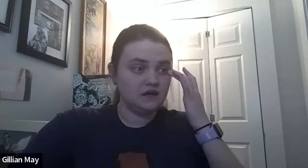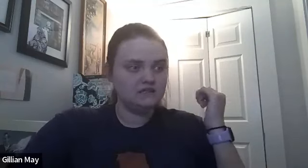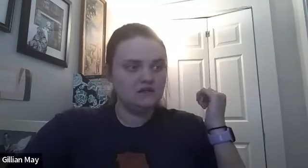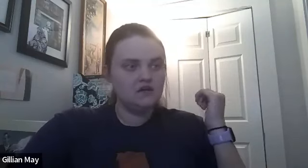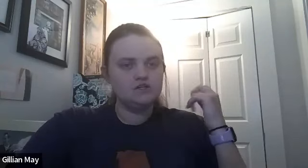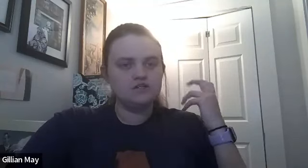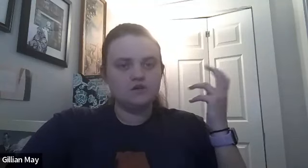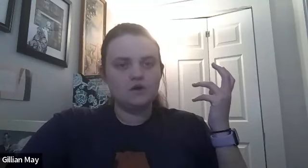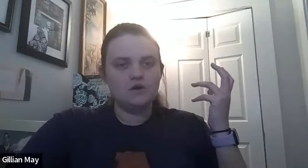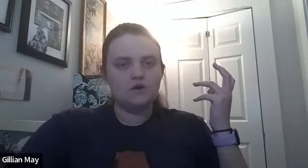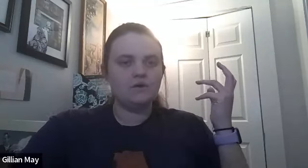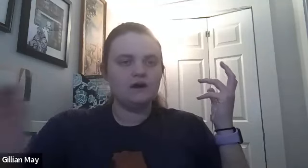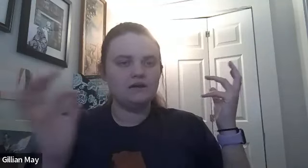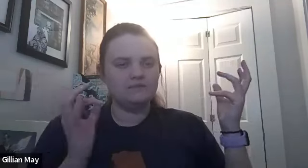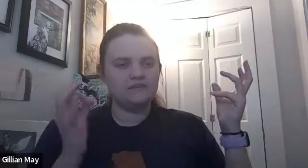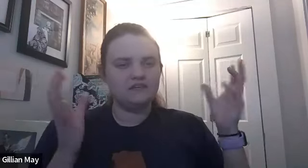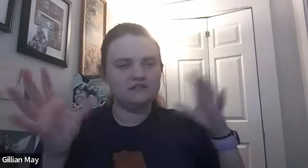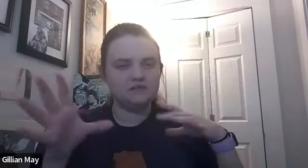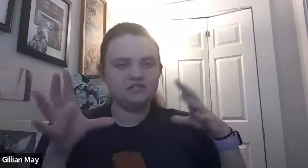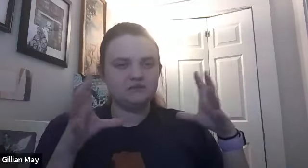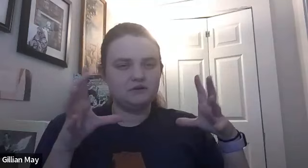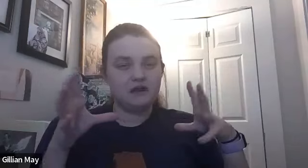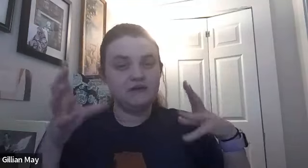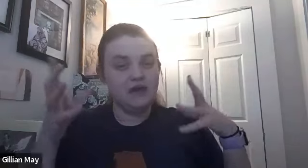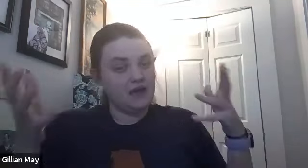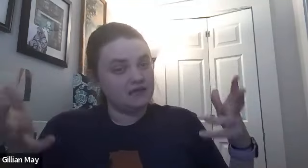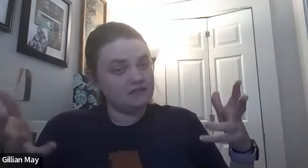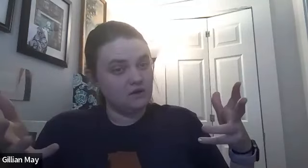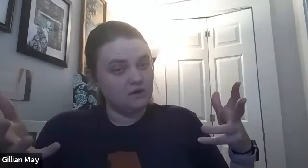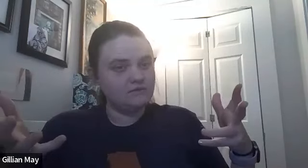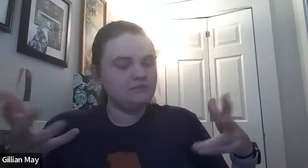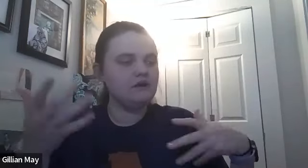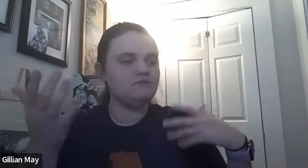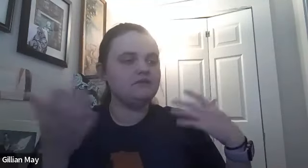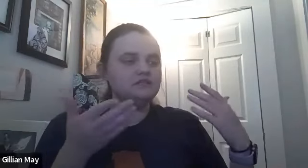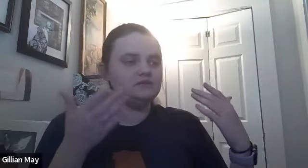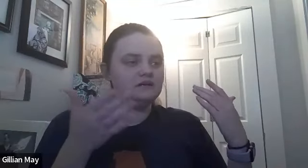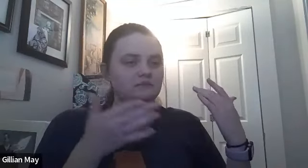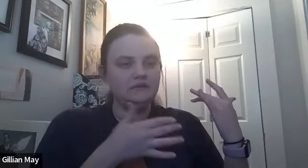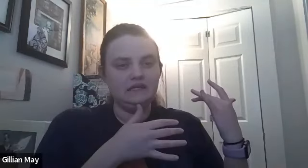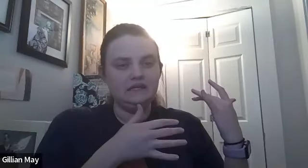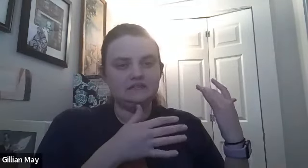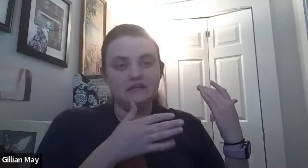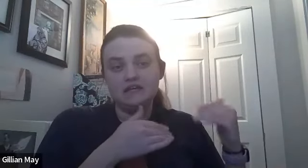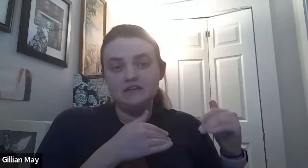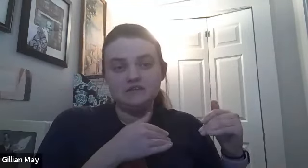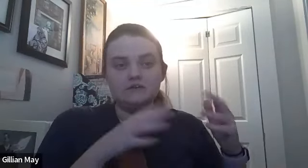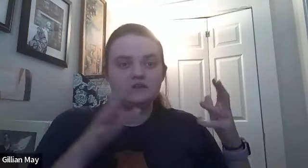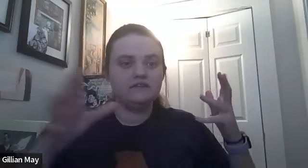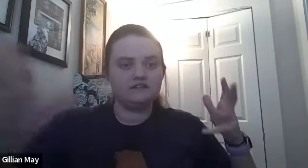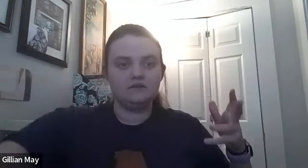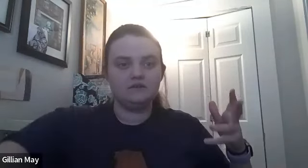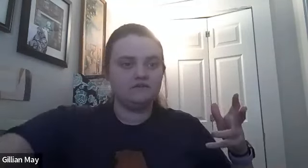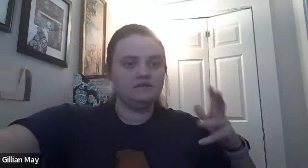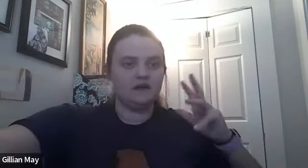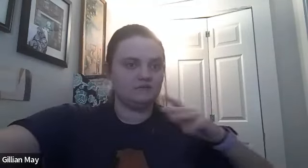signs. So I'm thinking, especially since we don't have as all of our people, if we do end up needing to like end a little early, that's totally fine if that